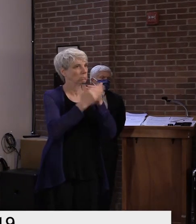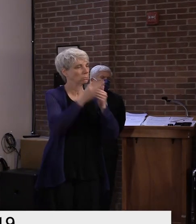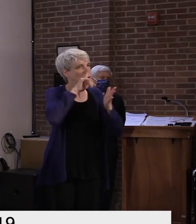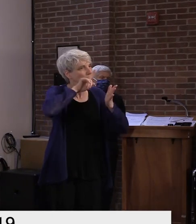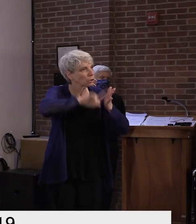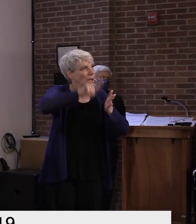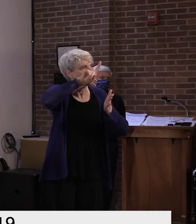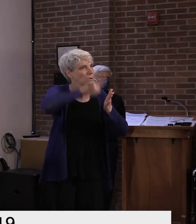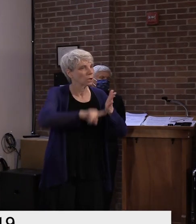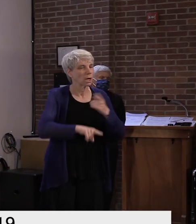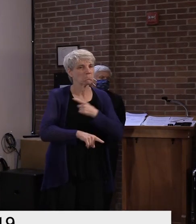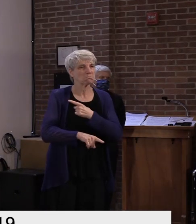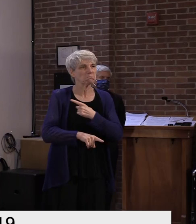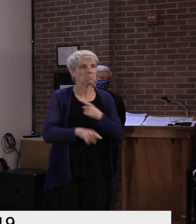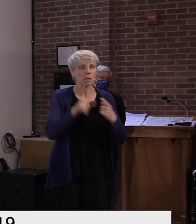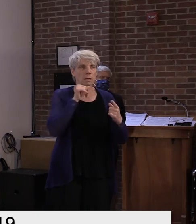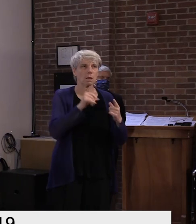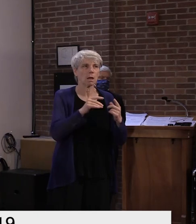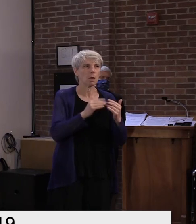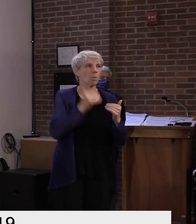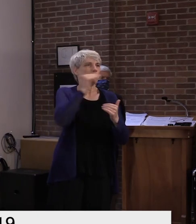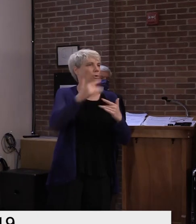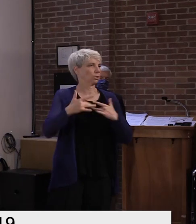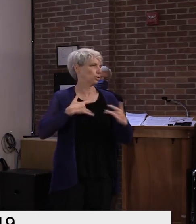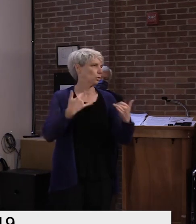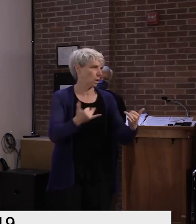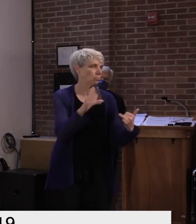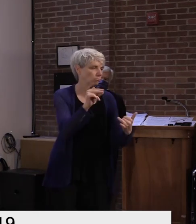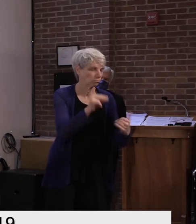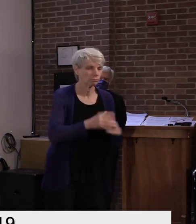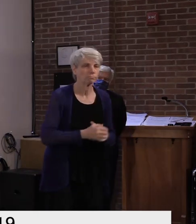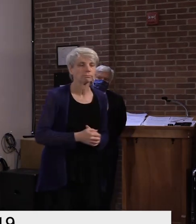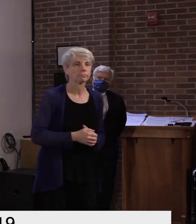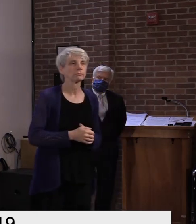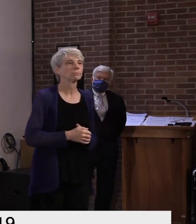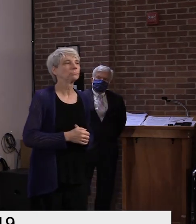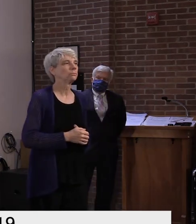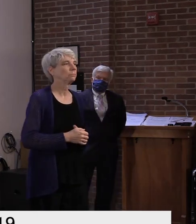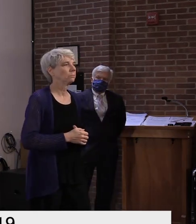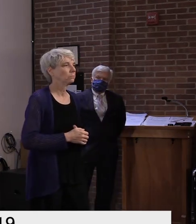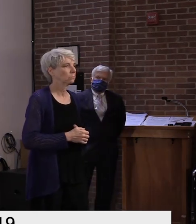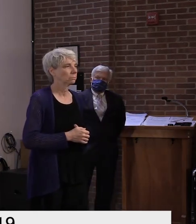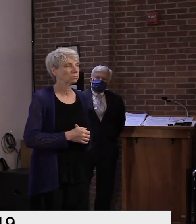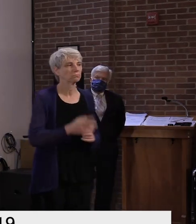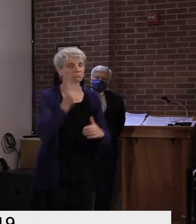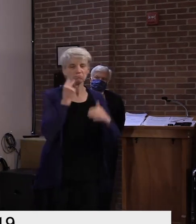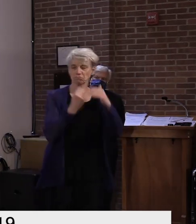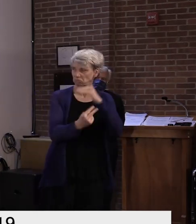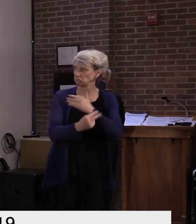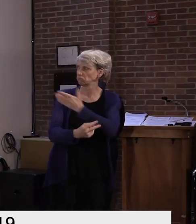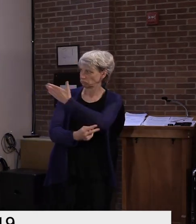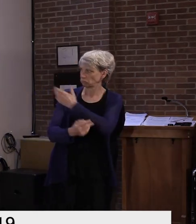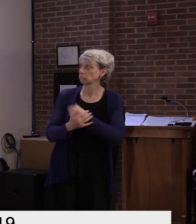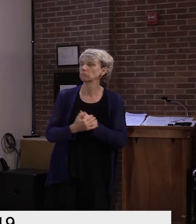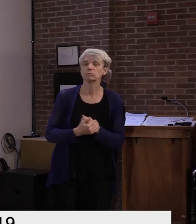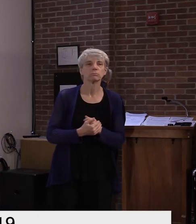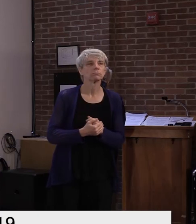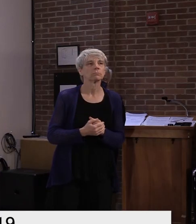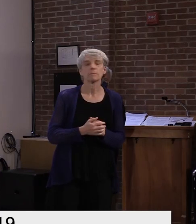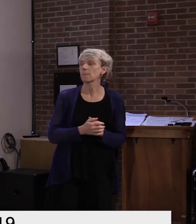that gives us a pause for concern at the moment. Turning now to our update on the